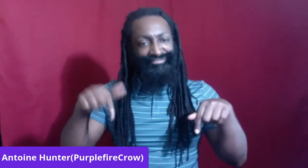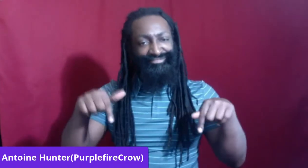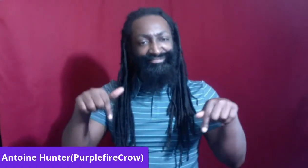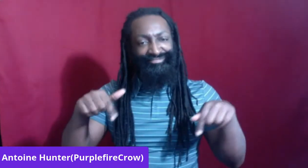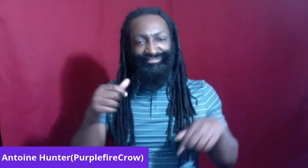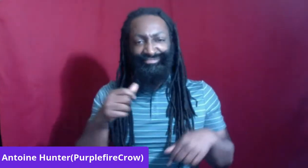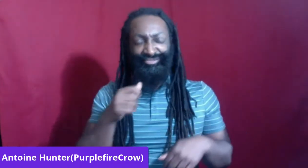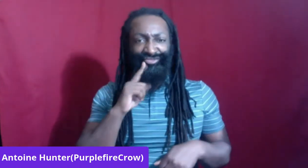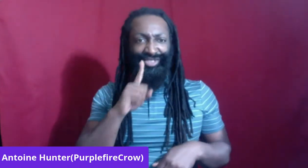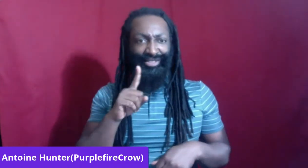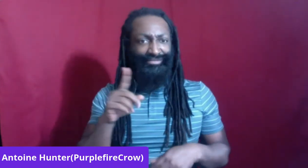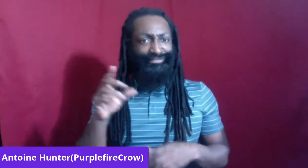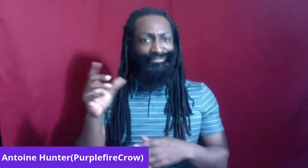the land that we are on.